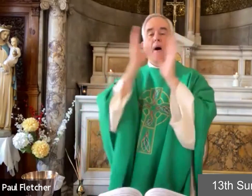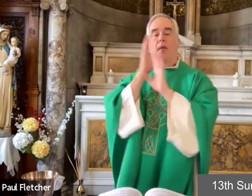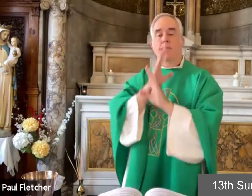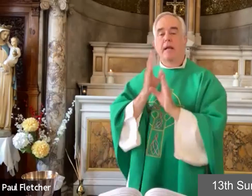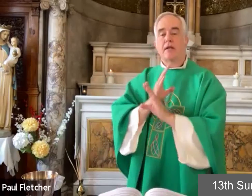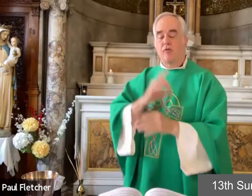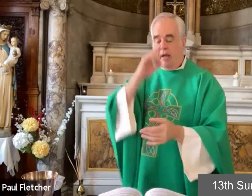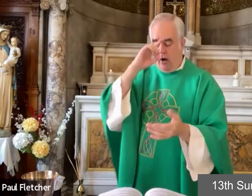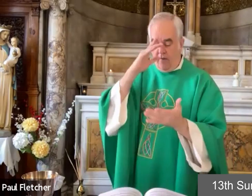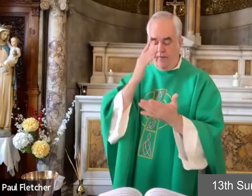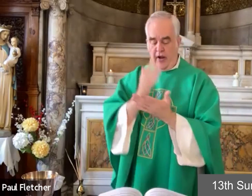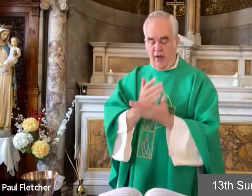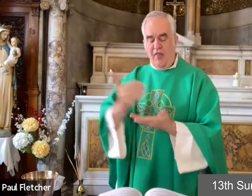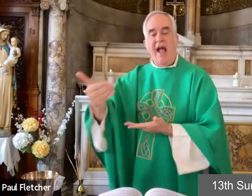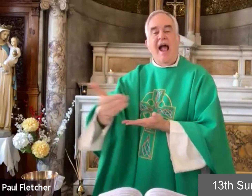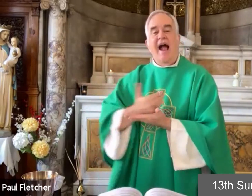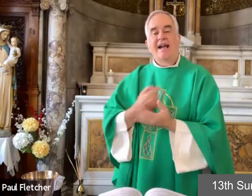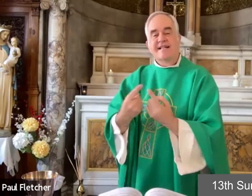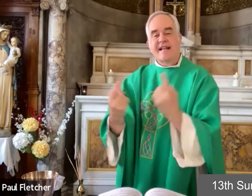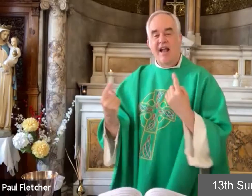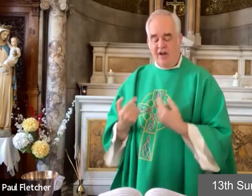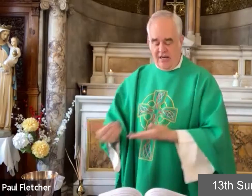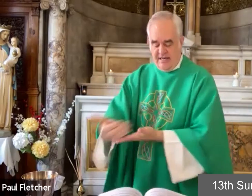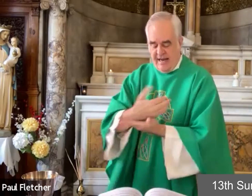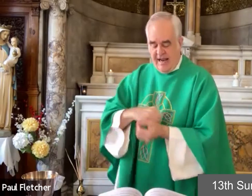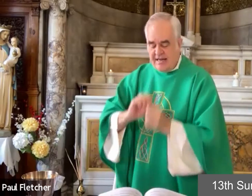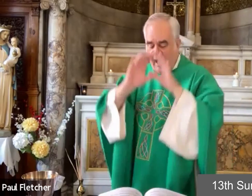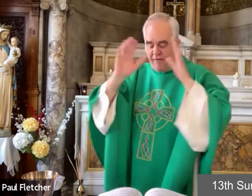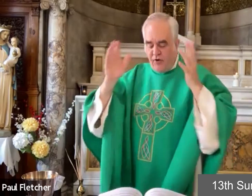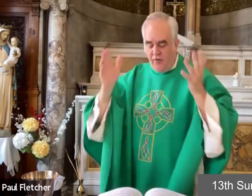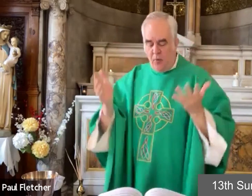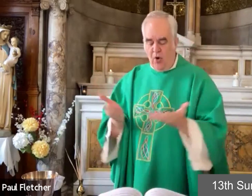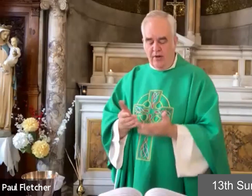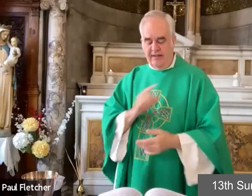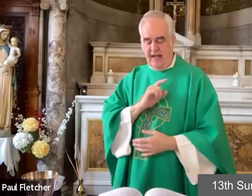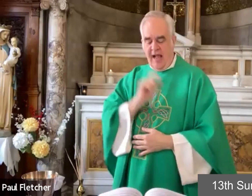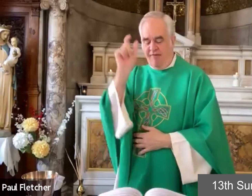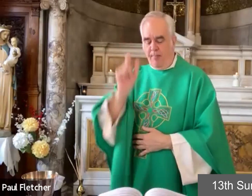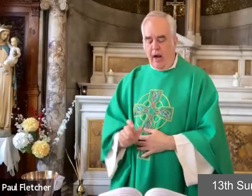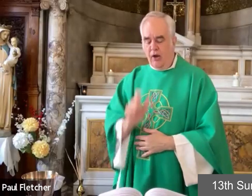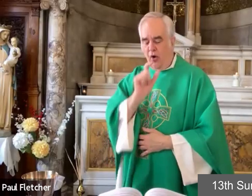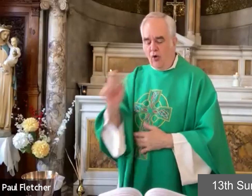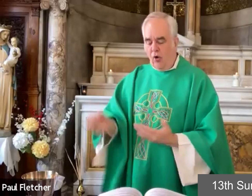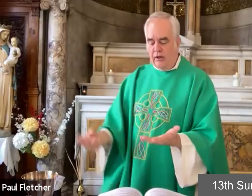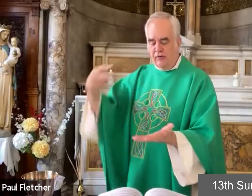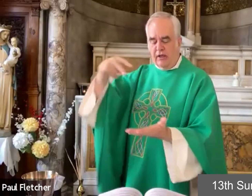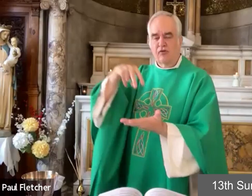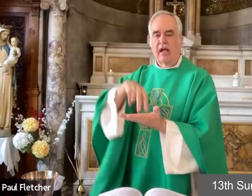The mystery of faith. Save us, Savior of the world, for by your passing